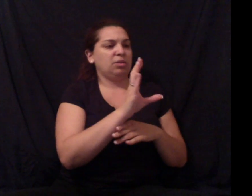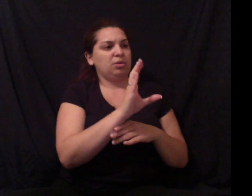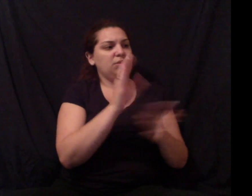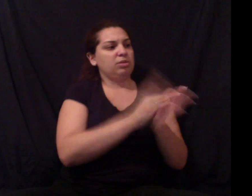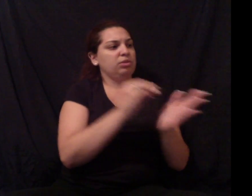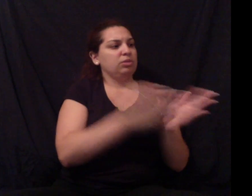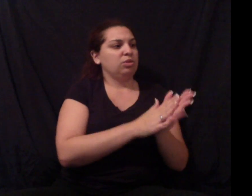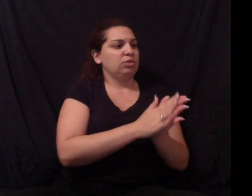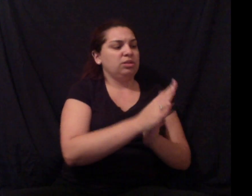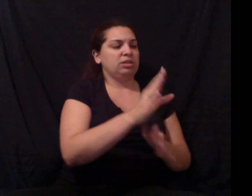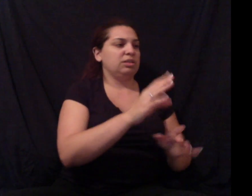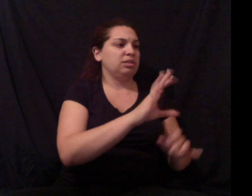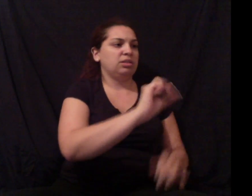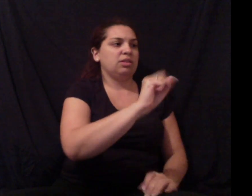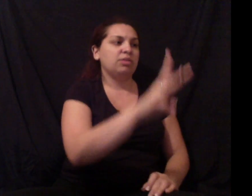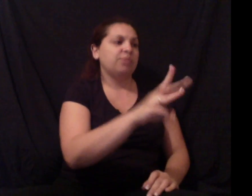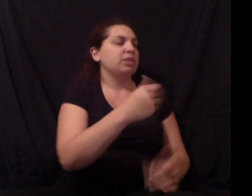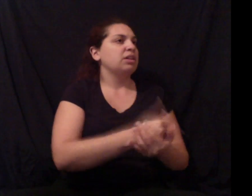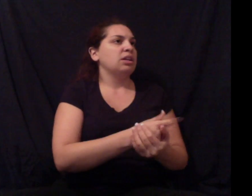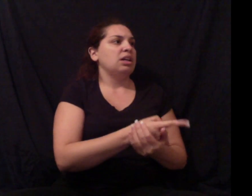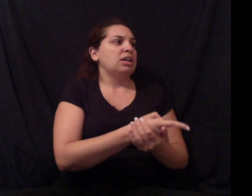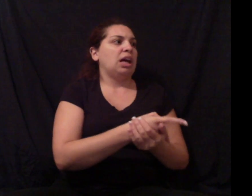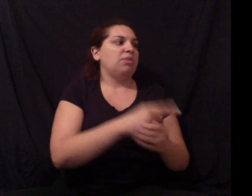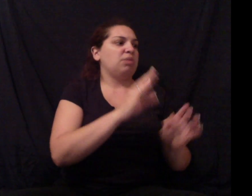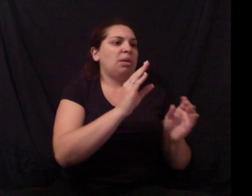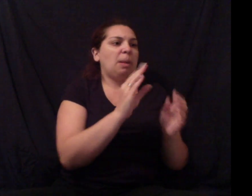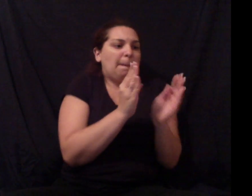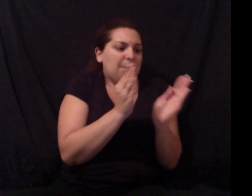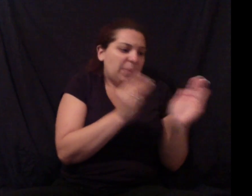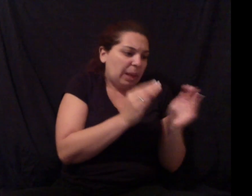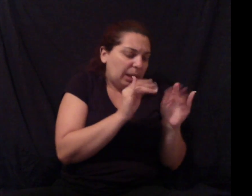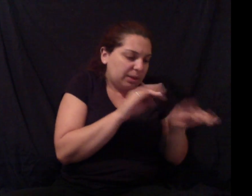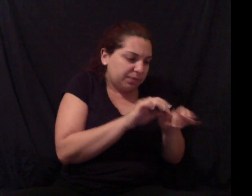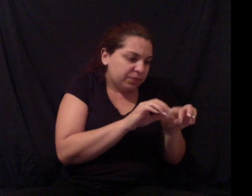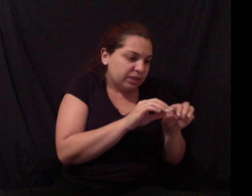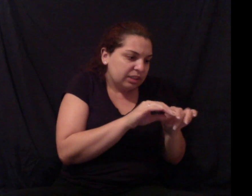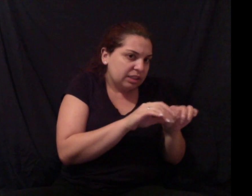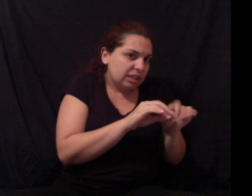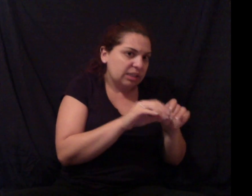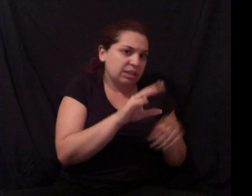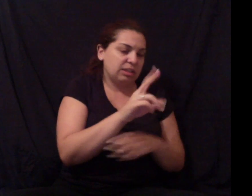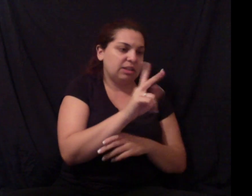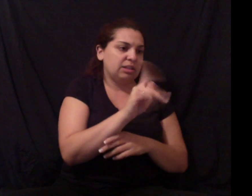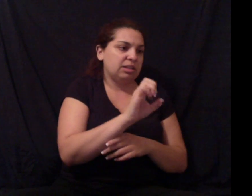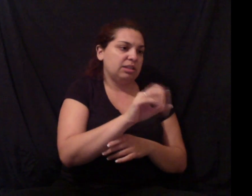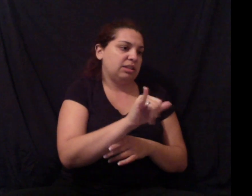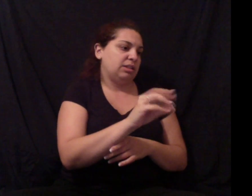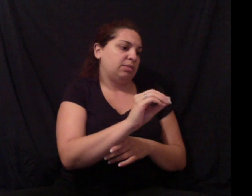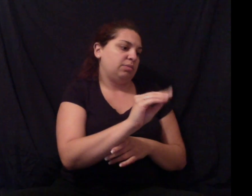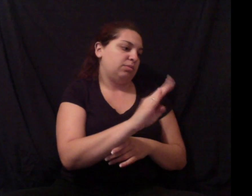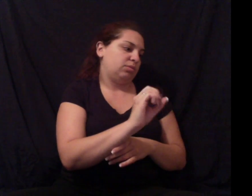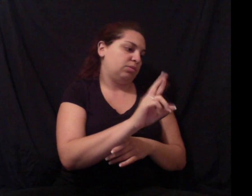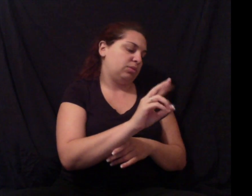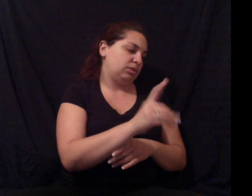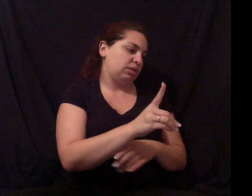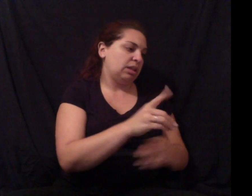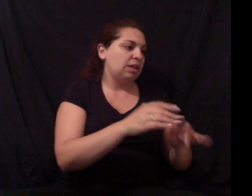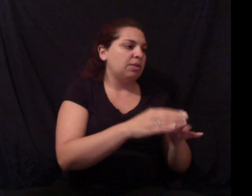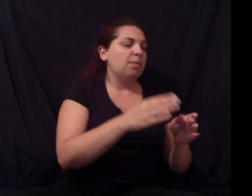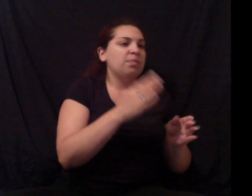I hooked in a MIDI keyboard, and I learned how to work MIDI samples, which is just electronic music, music samples. And